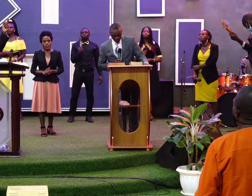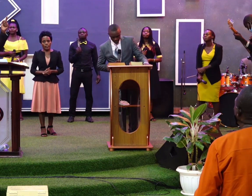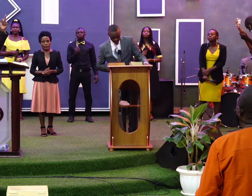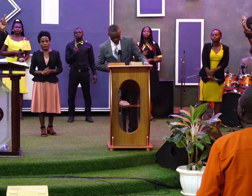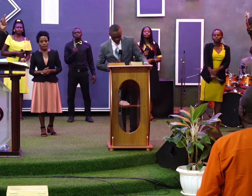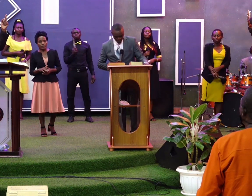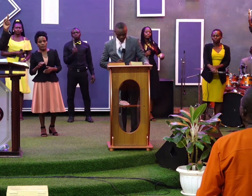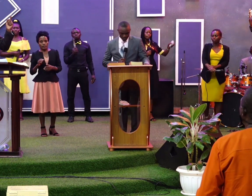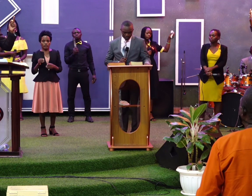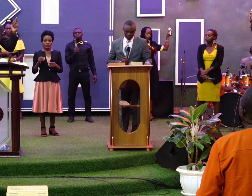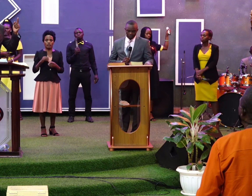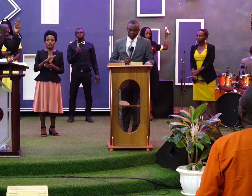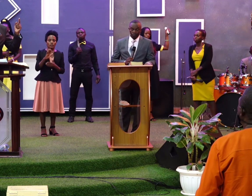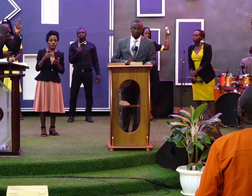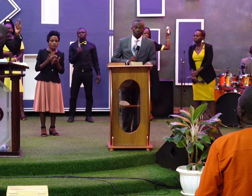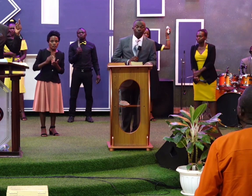Shaton de Lebrima.